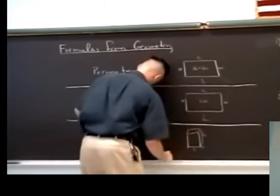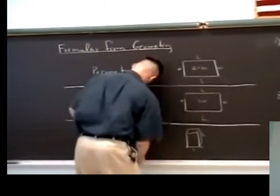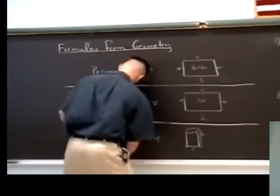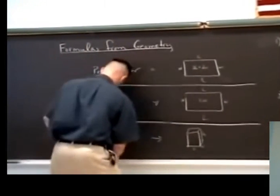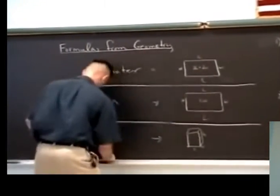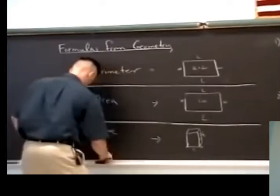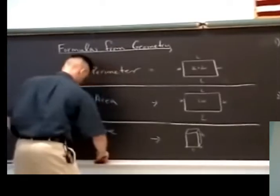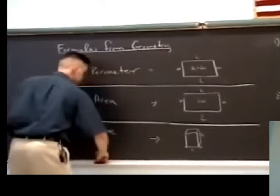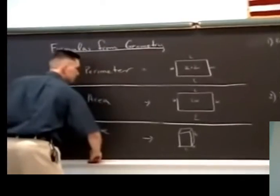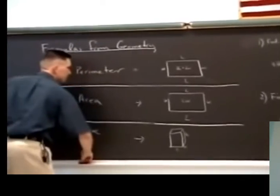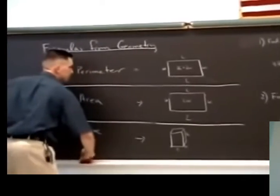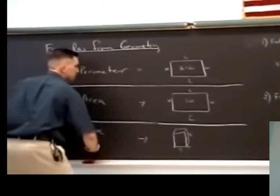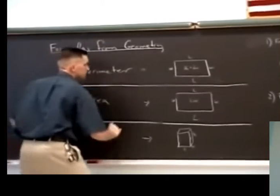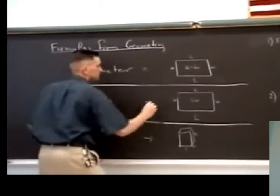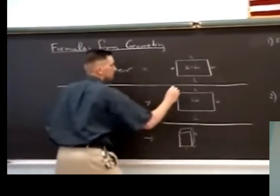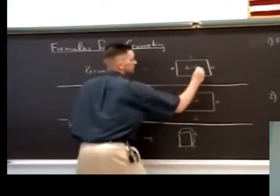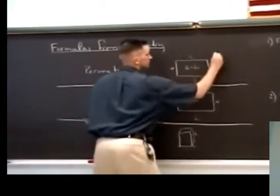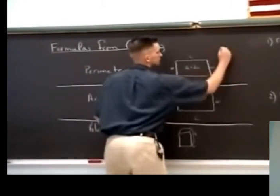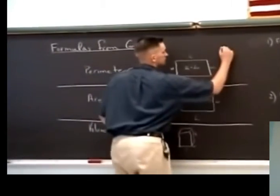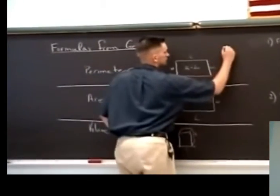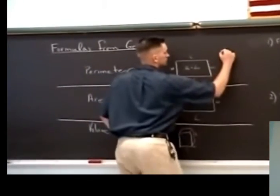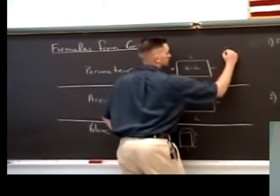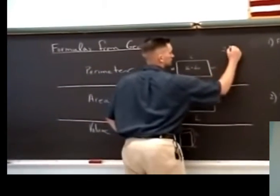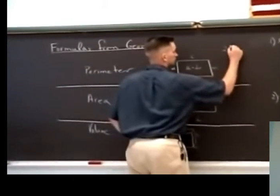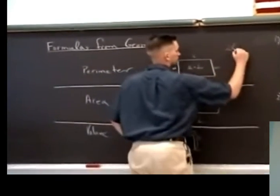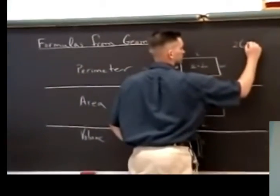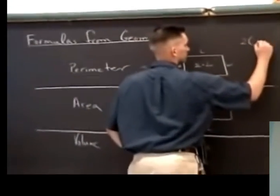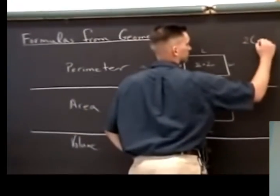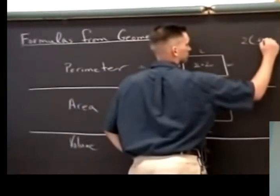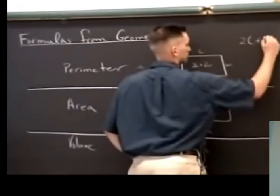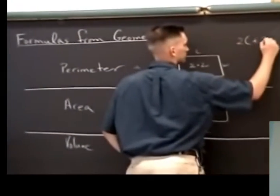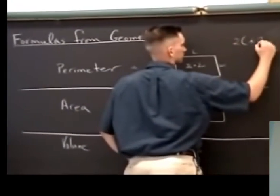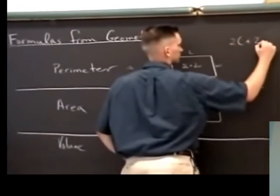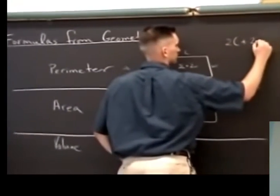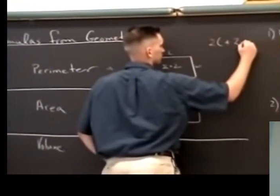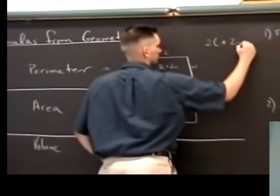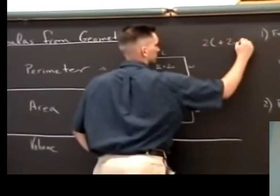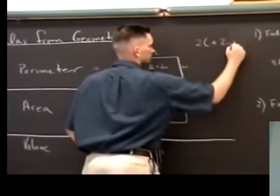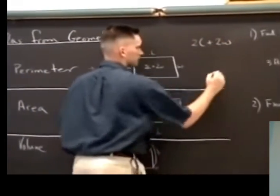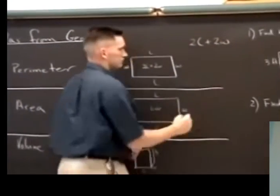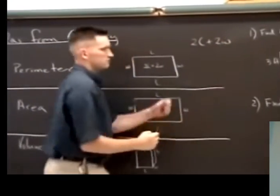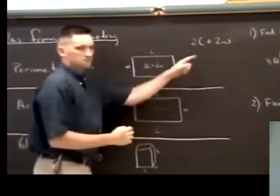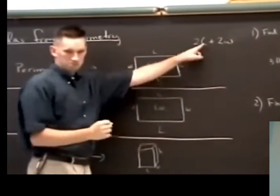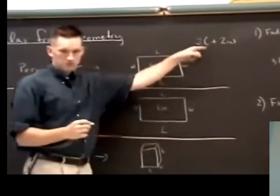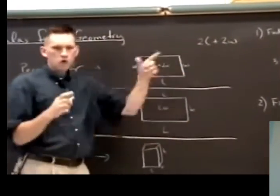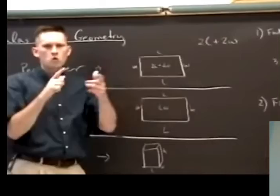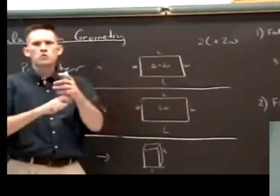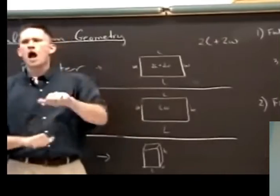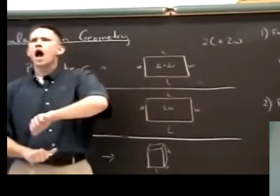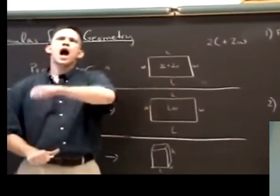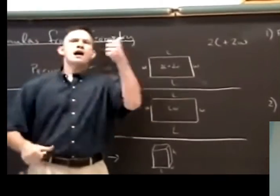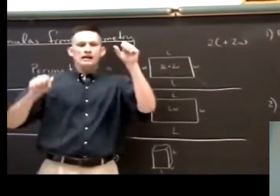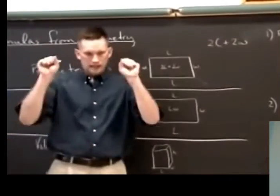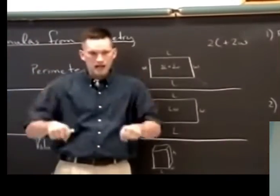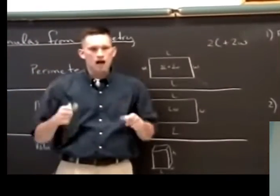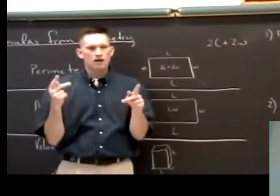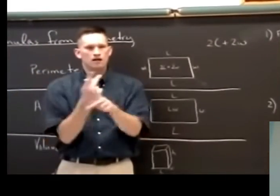And there's several different ways to find the perimeter and how many feet that would be. The first way